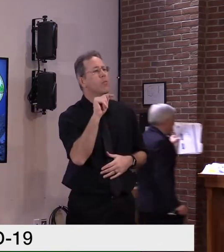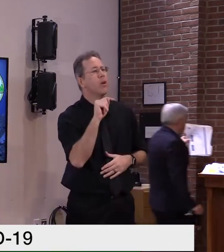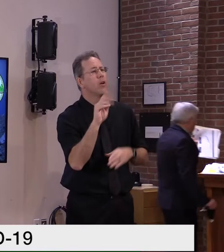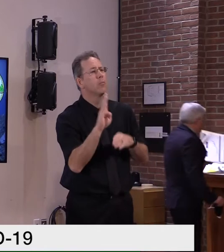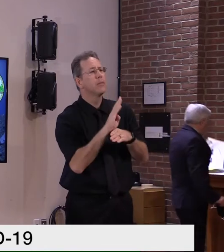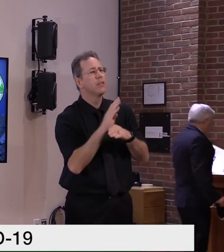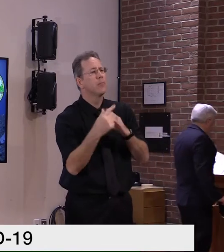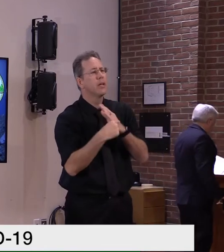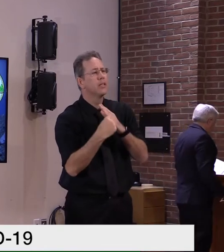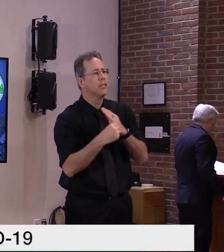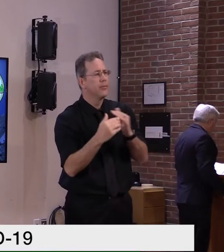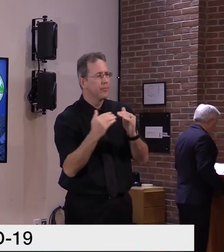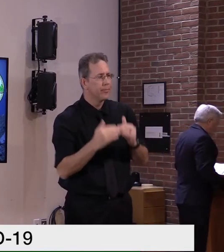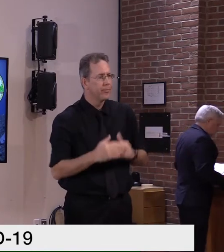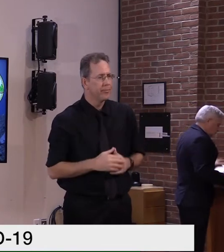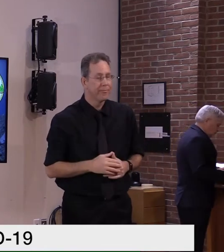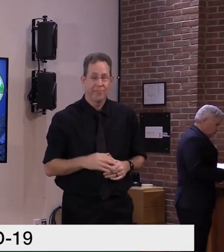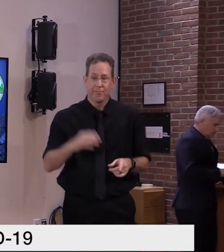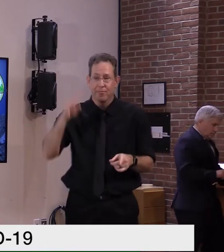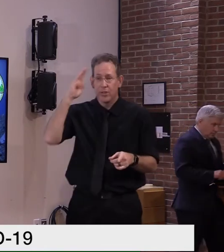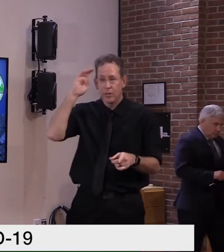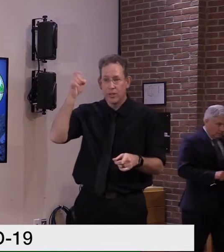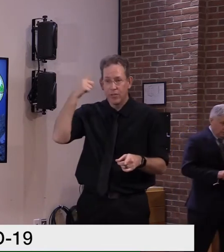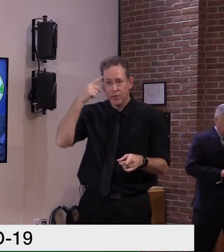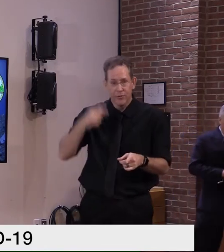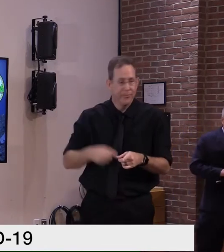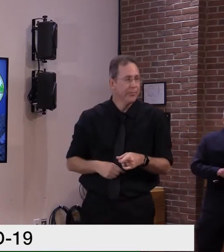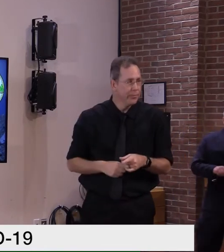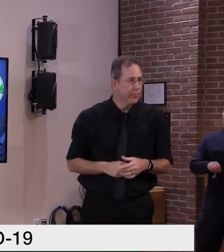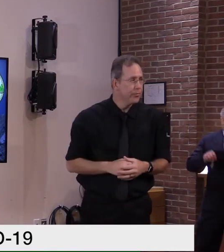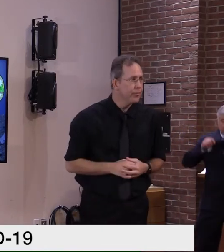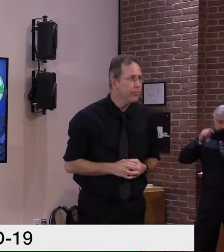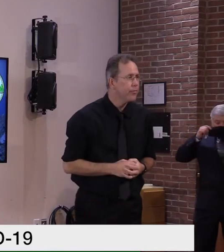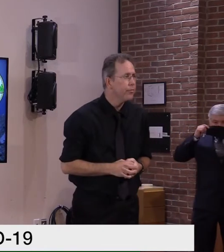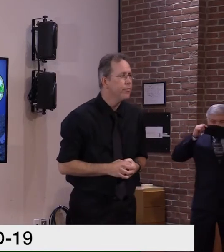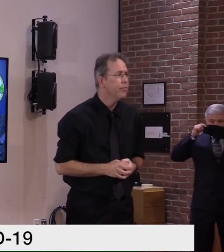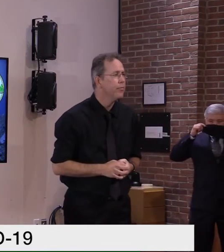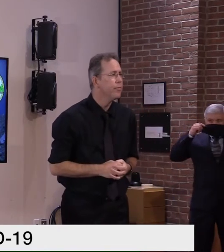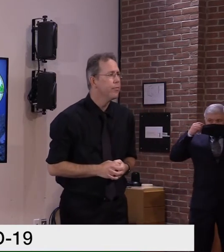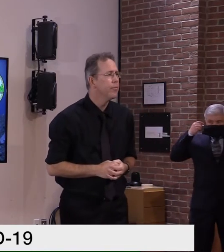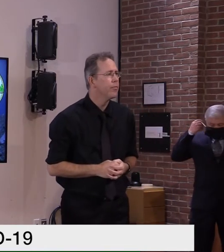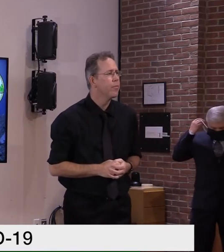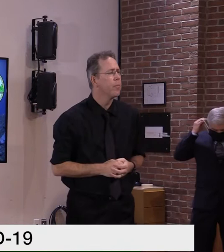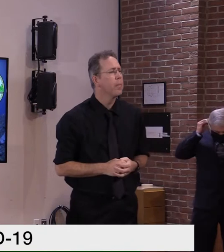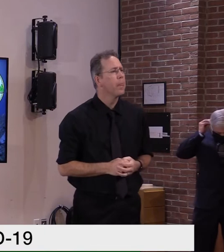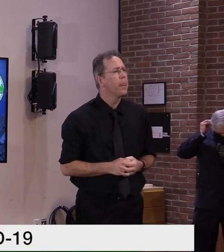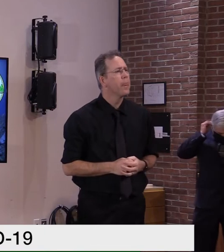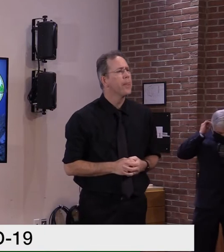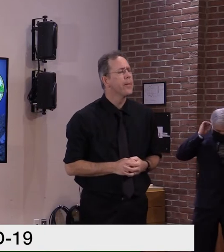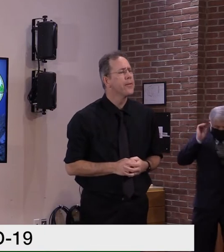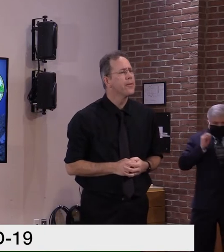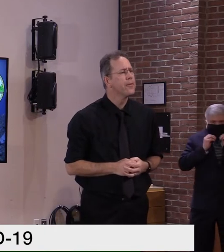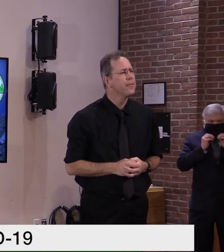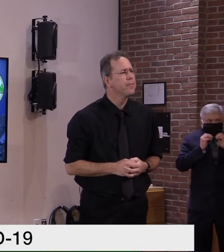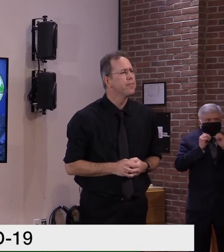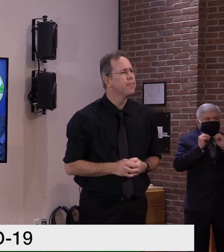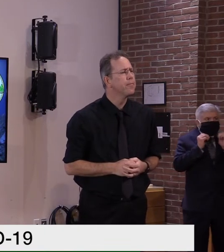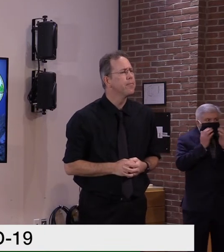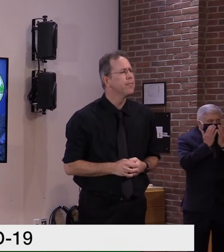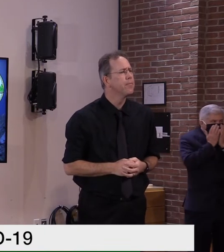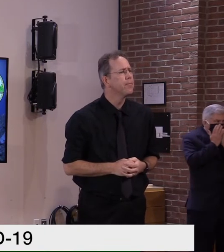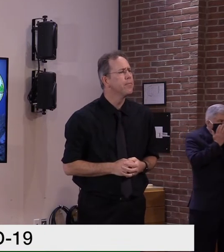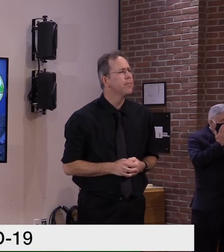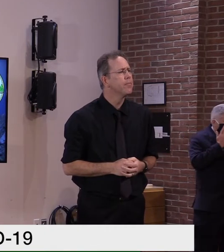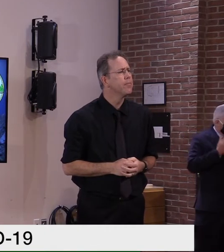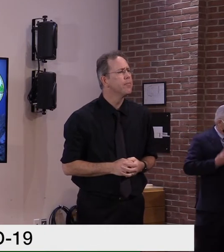Hi, Governor. Obviously, the Vermont State College is vital to the economy in many different ways. And